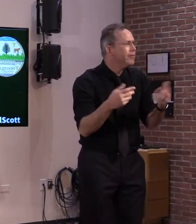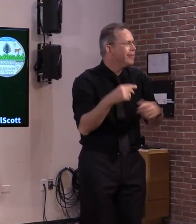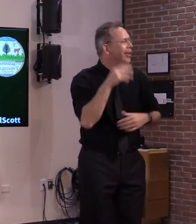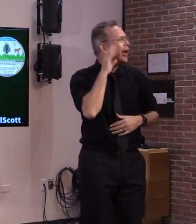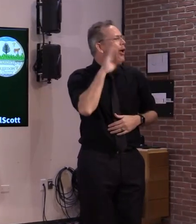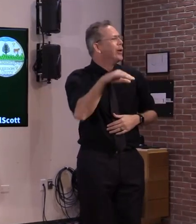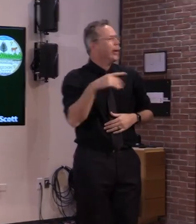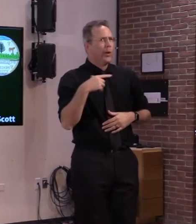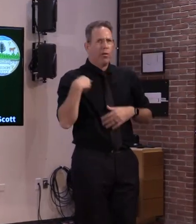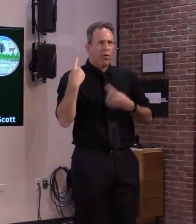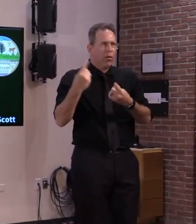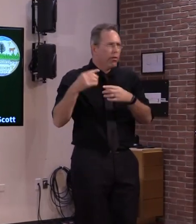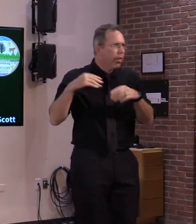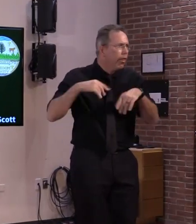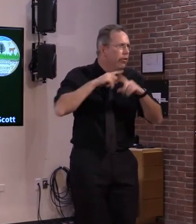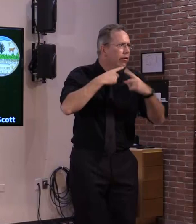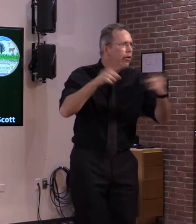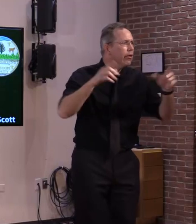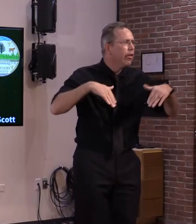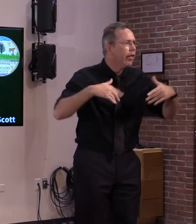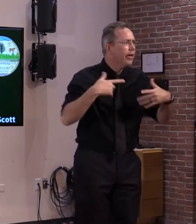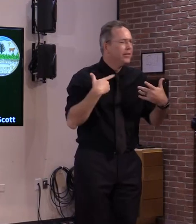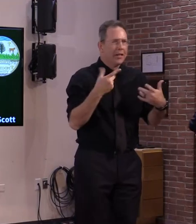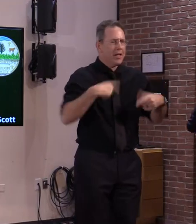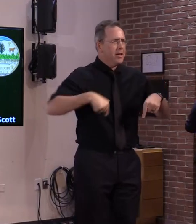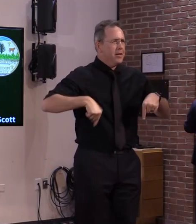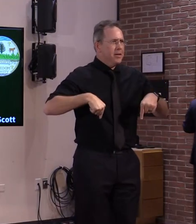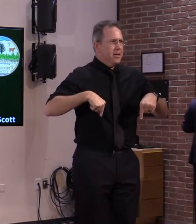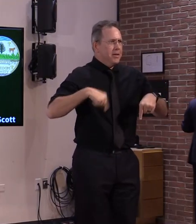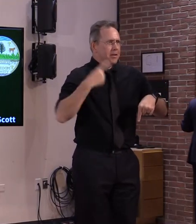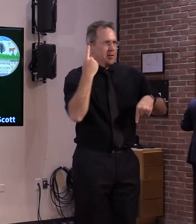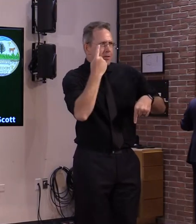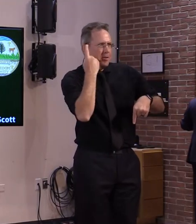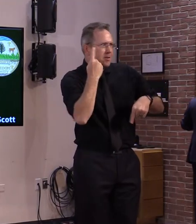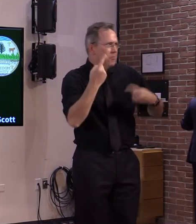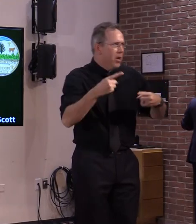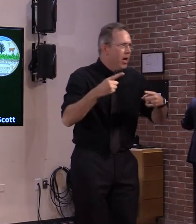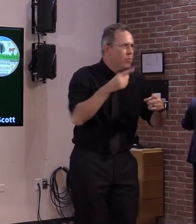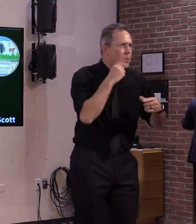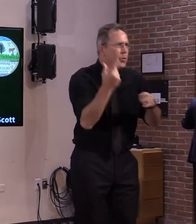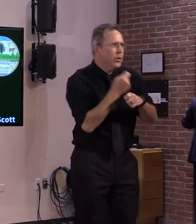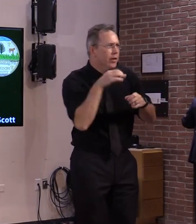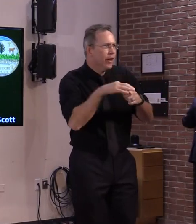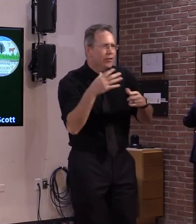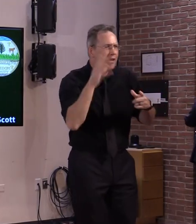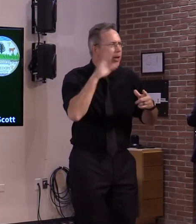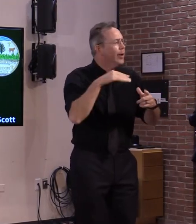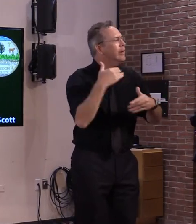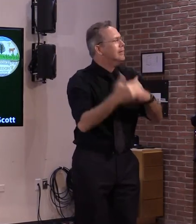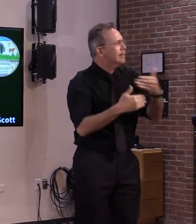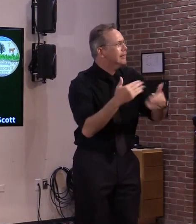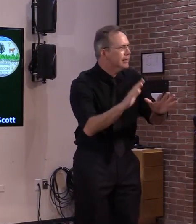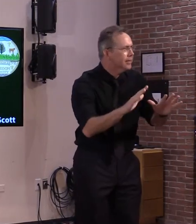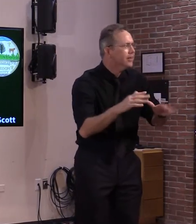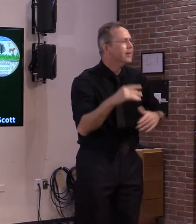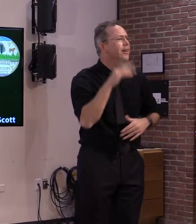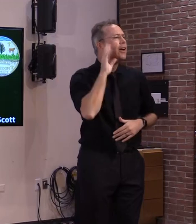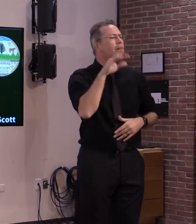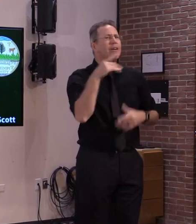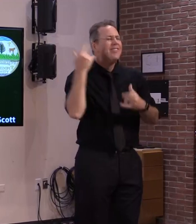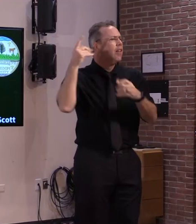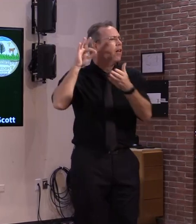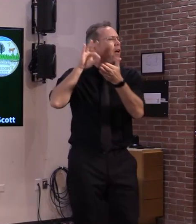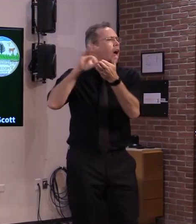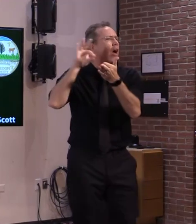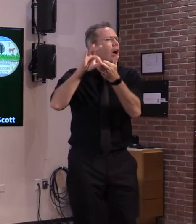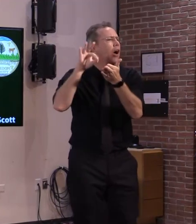a lot of anxiety, but this is the process. And we knew counting every vote in this unusual year